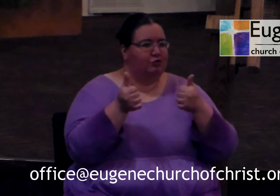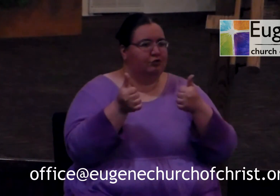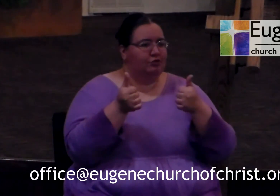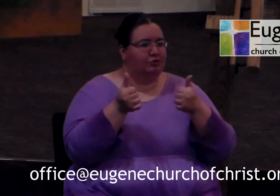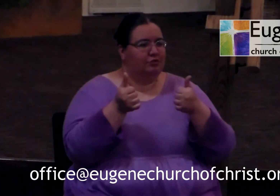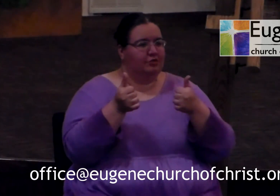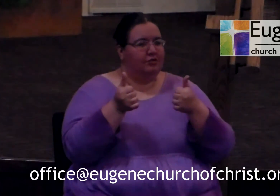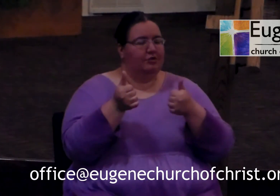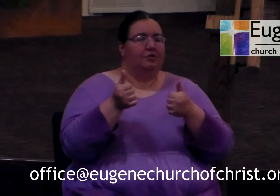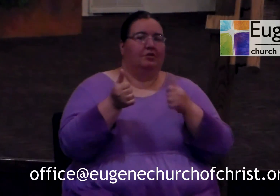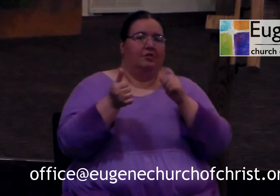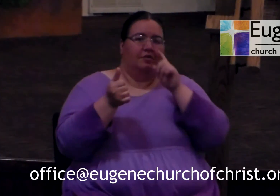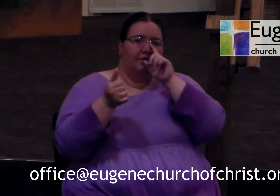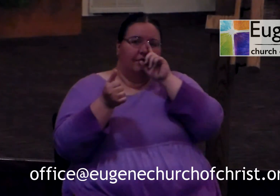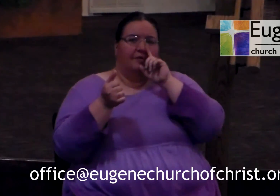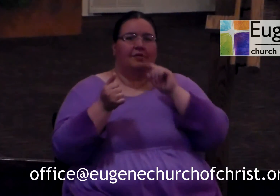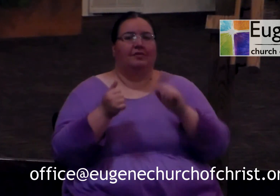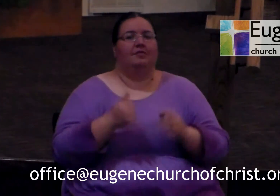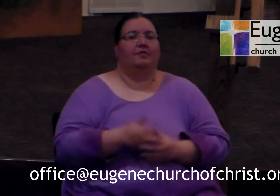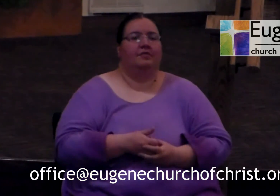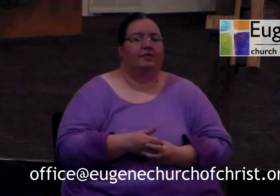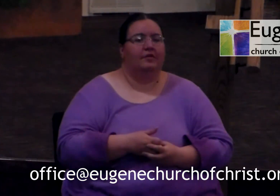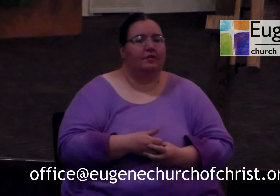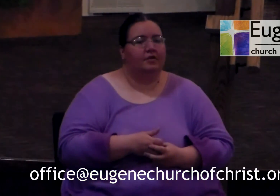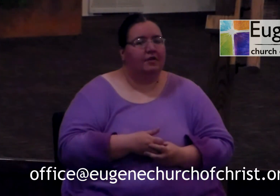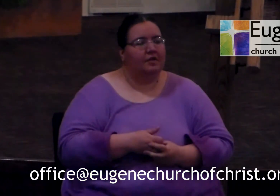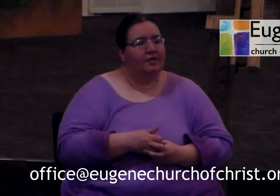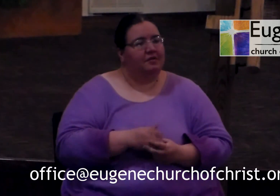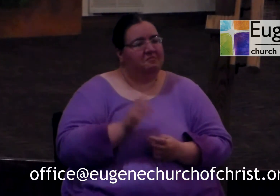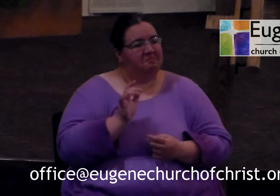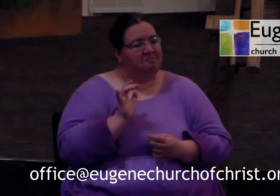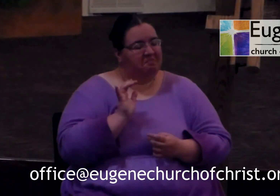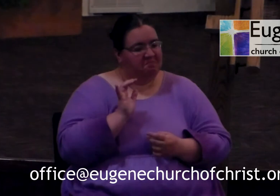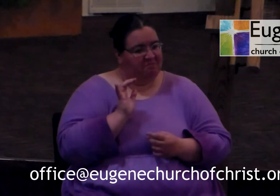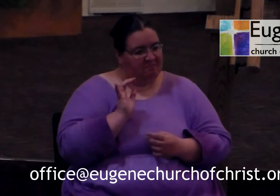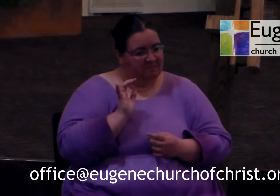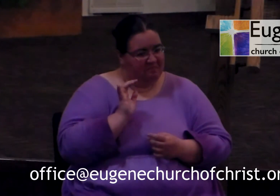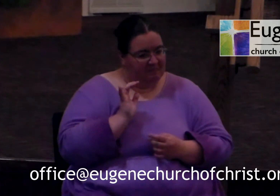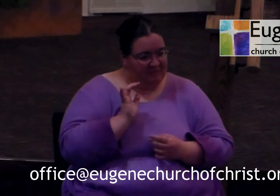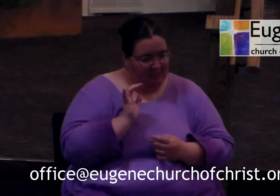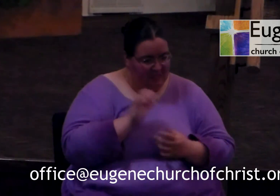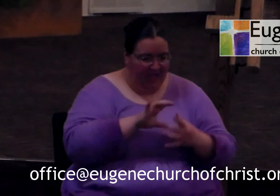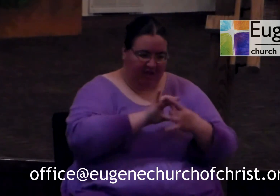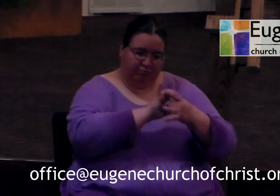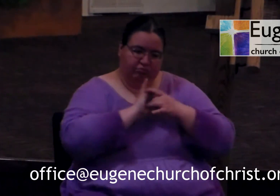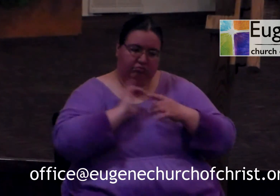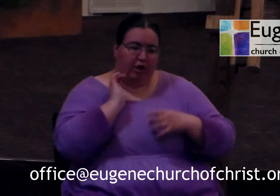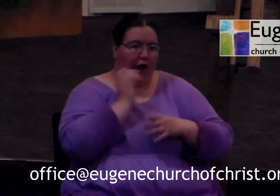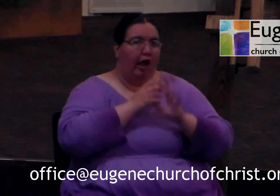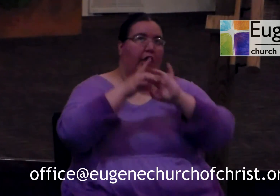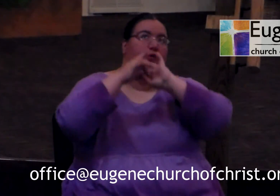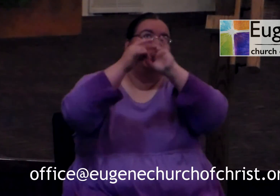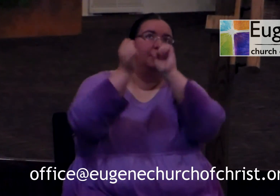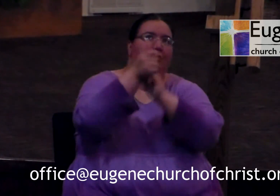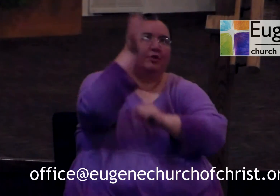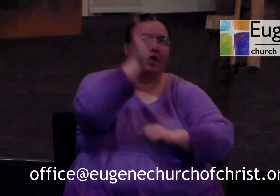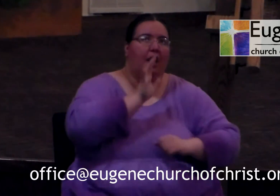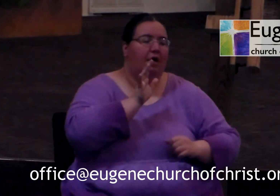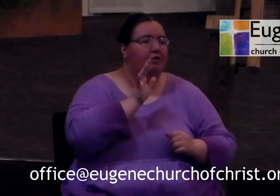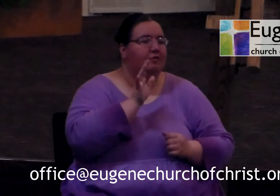did, much more in a sense of our relationships with God. Because we don't have to look around very long to realize that there are a lot of people who give up